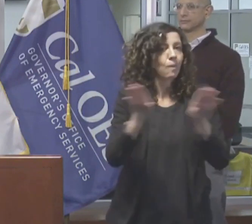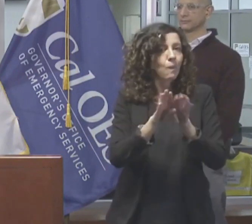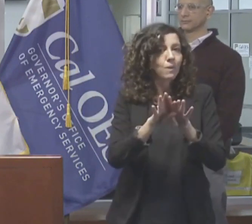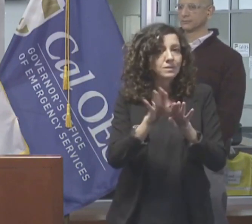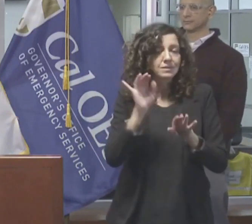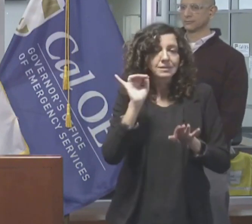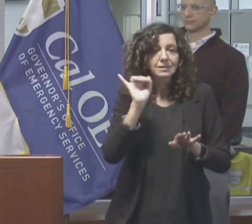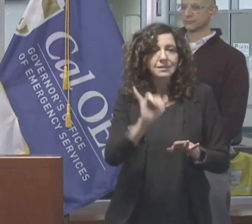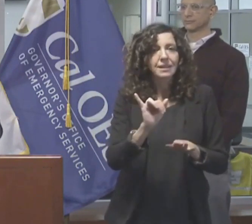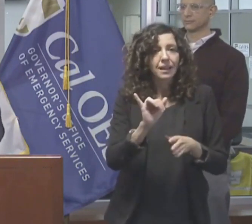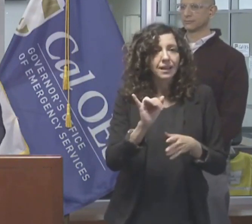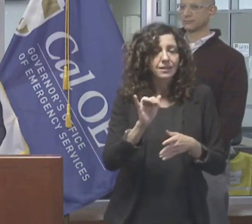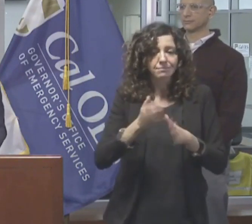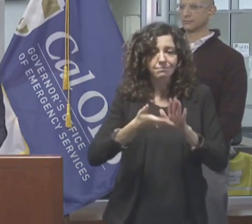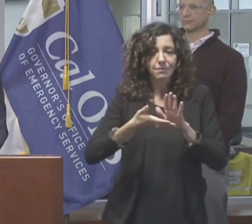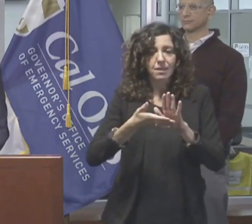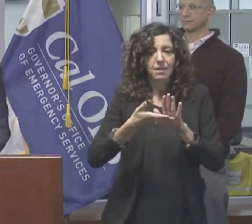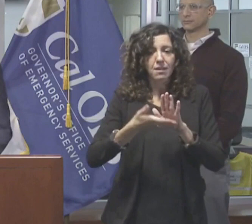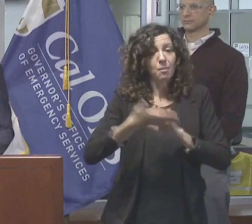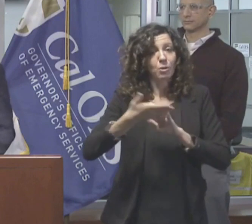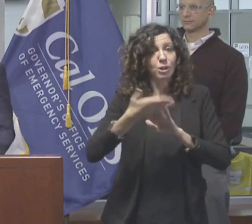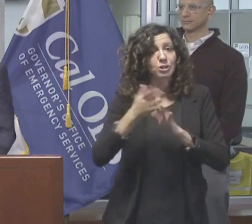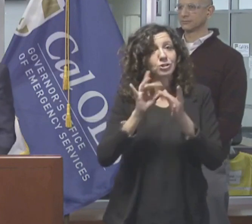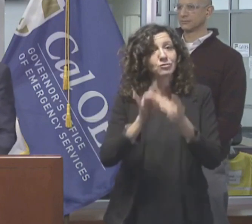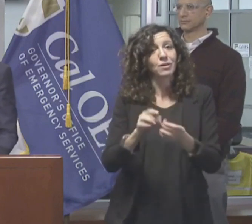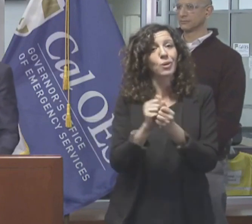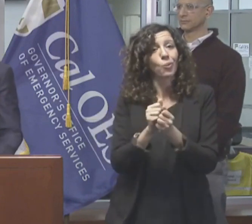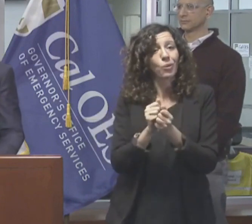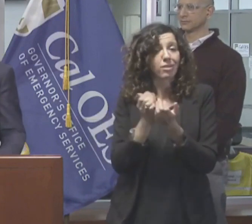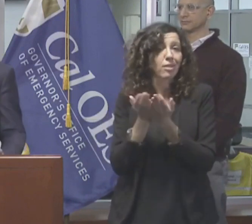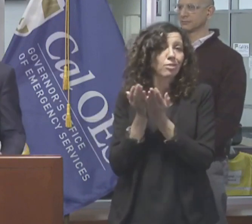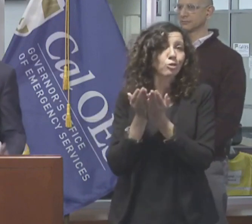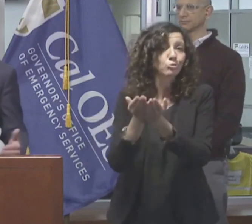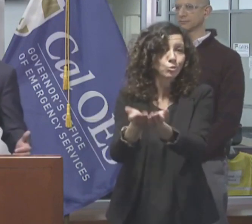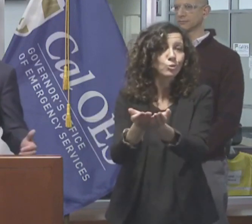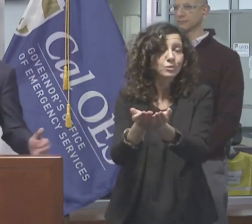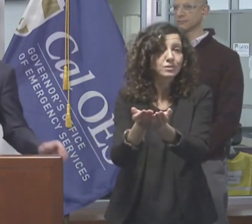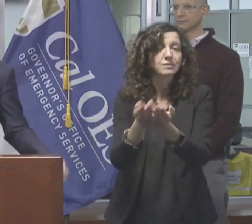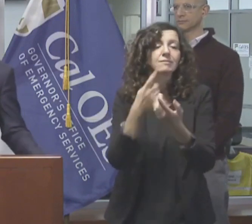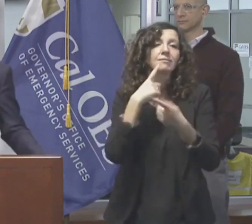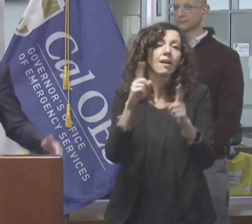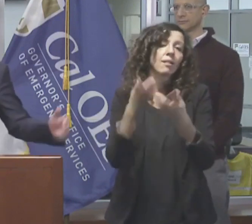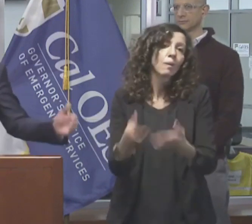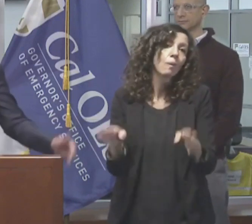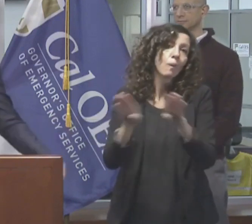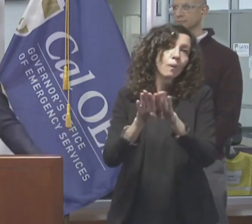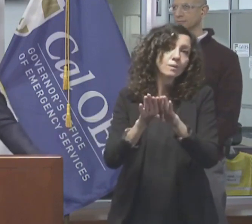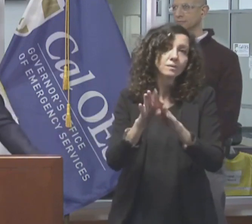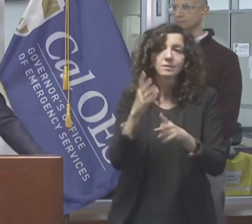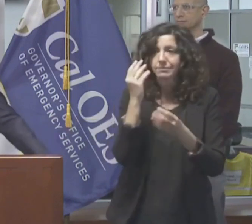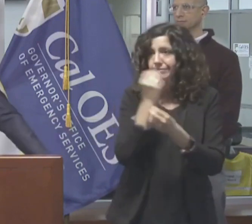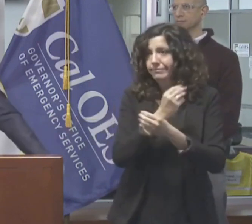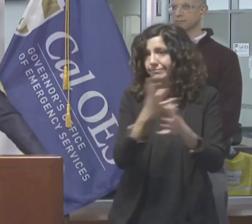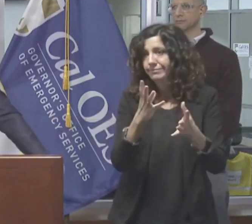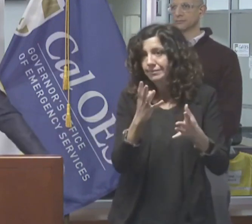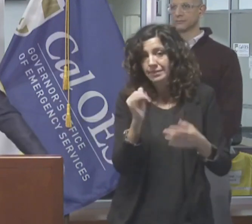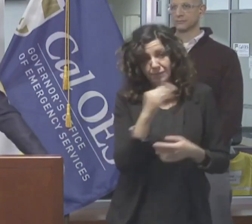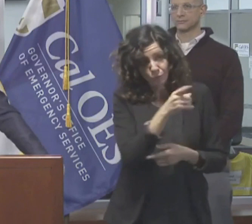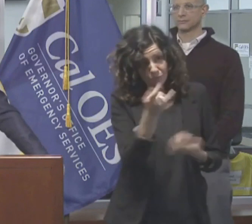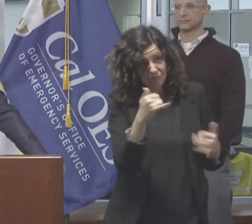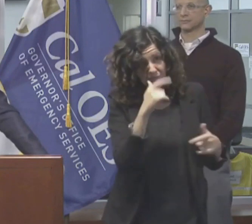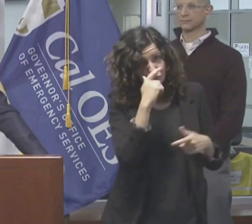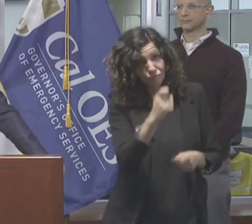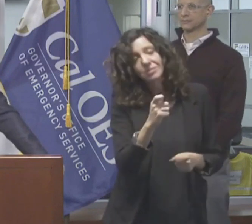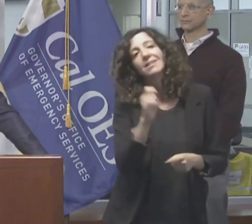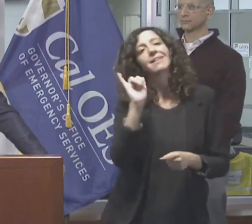logistics operation, of which I think we met the moment with the Grand Princess. I should just let you know, the extent anyone is now interested, the